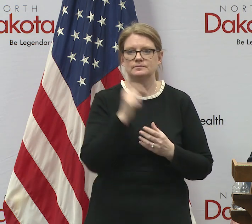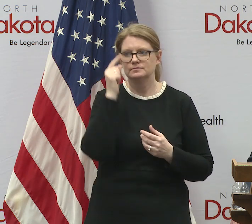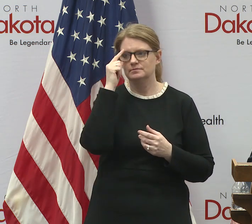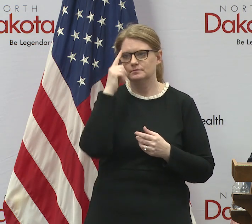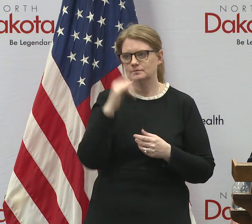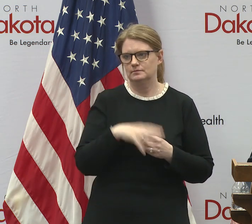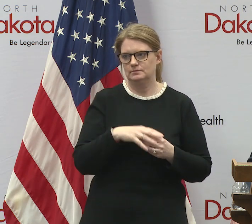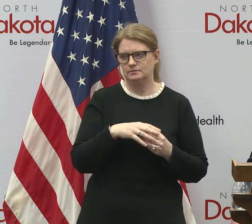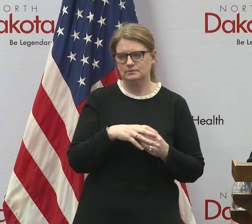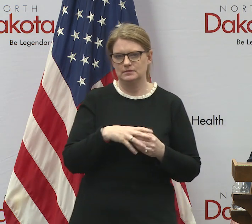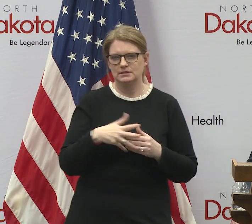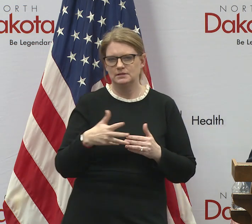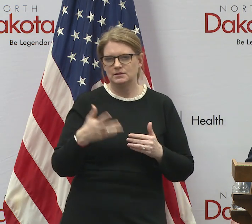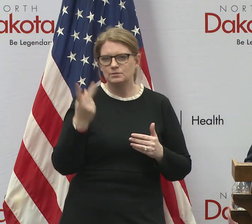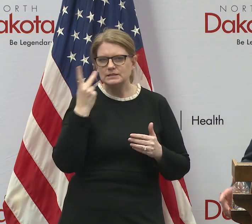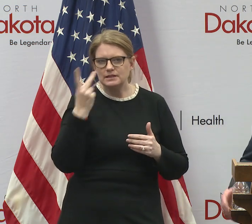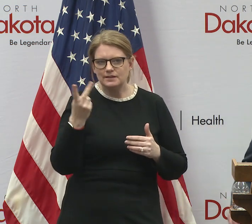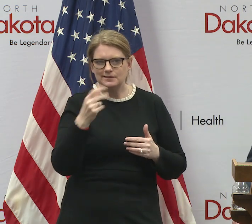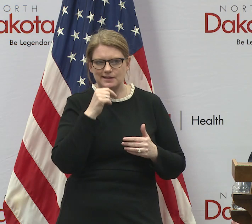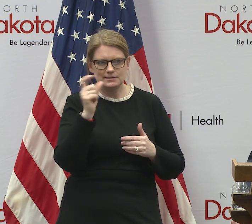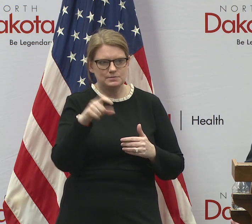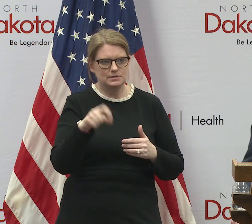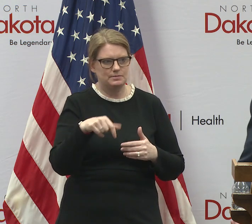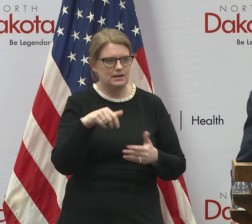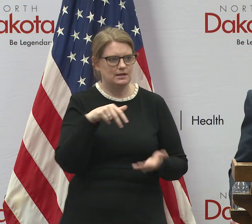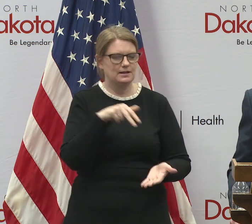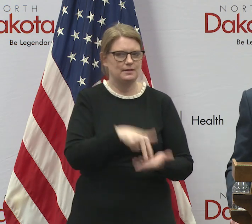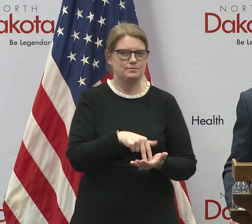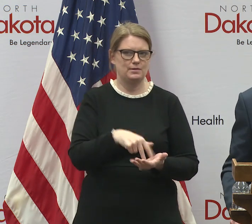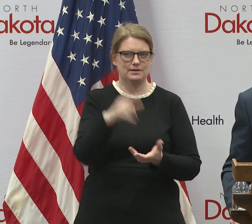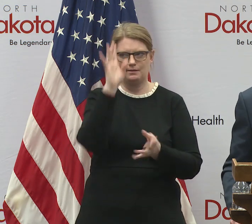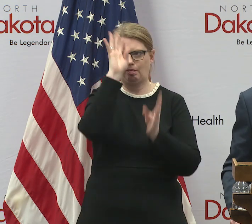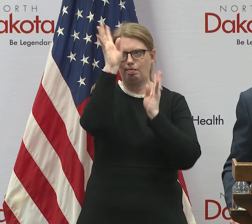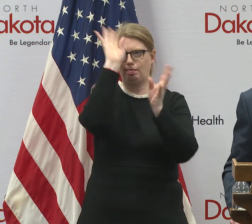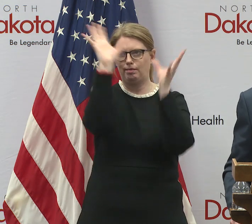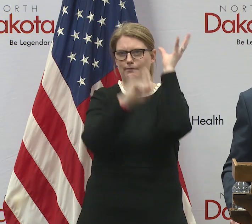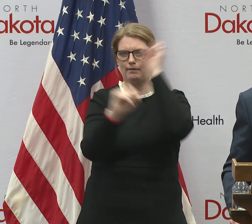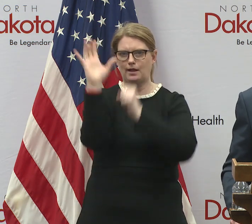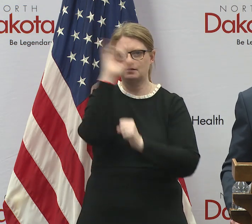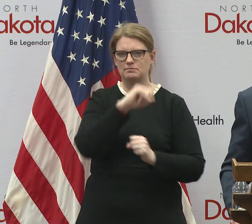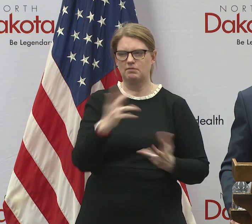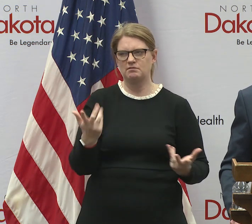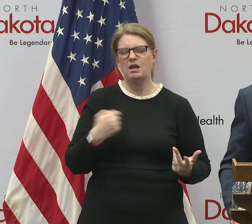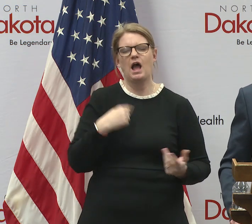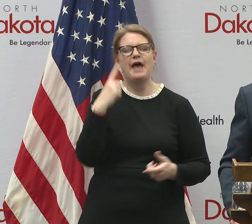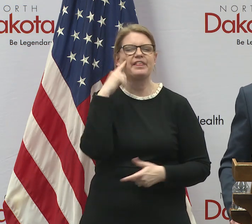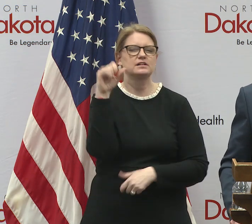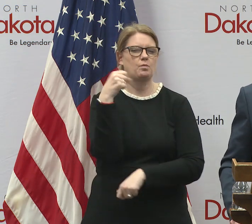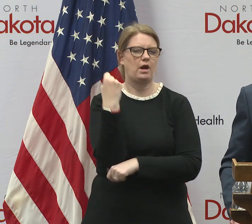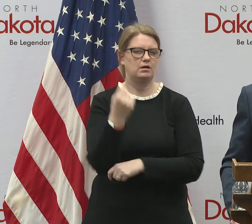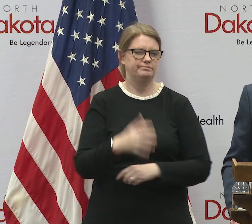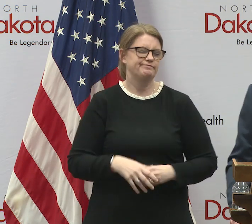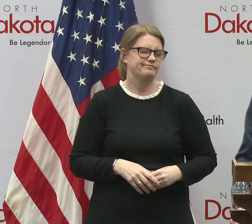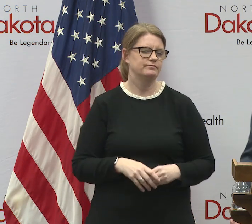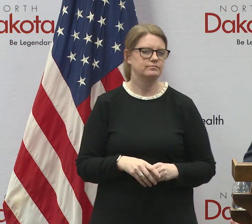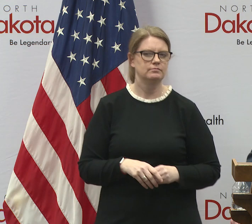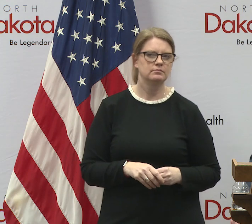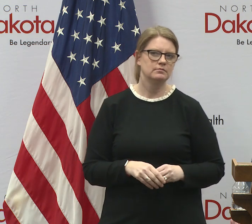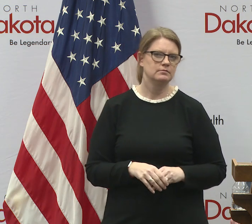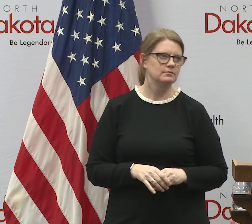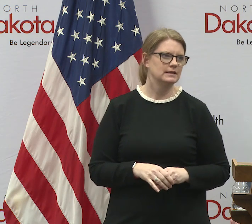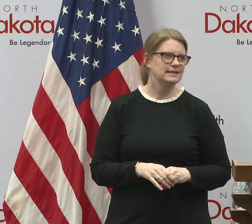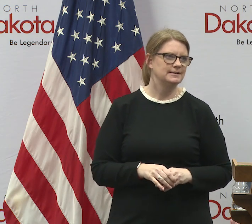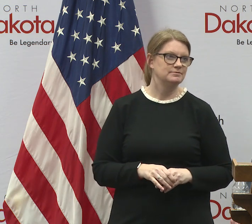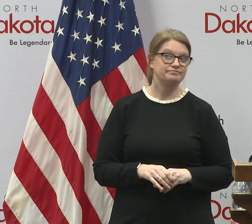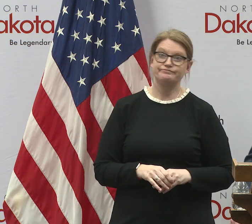me up. We'll see if intuition comes through. You're not supposed to be up to the podium and just be like making guesses, but I'm thinking that's the record. Okay,